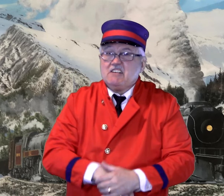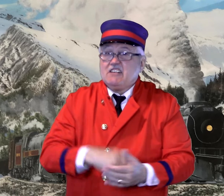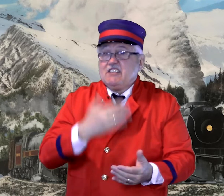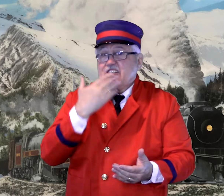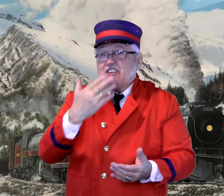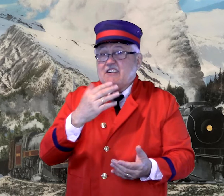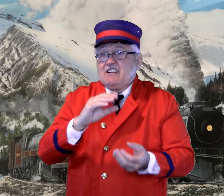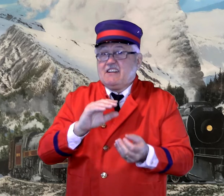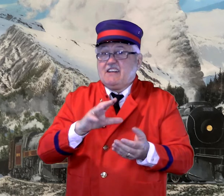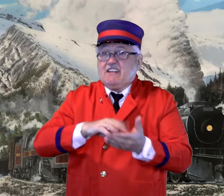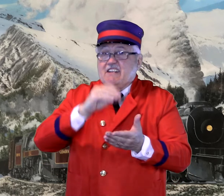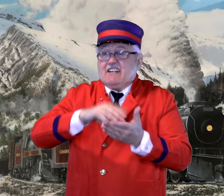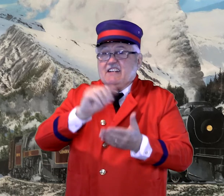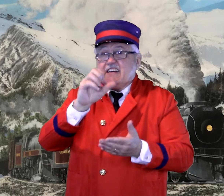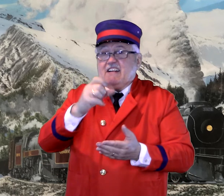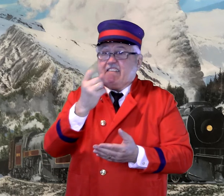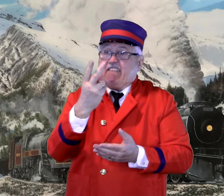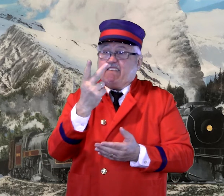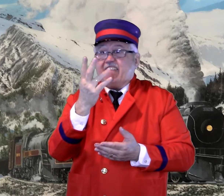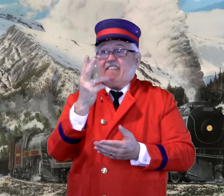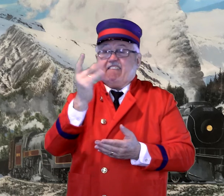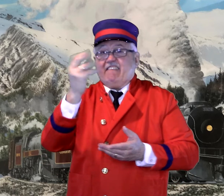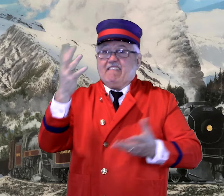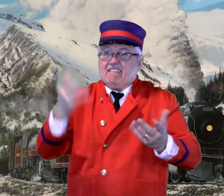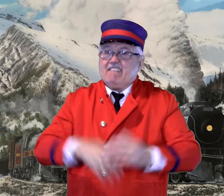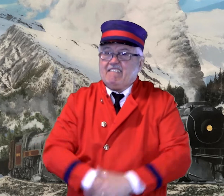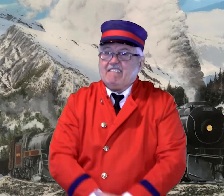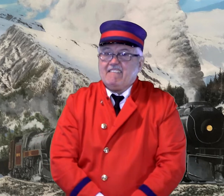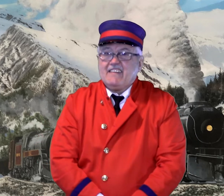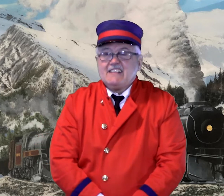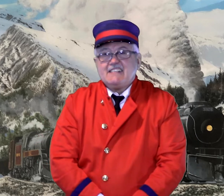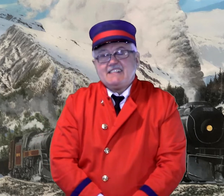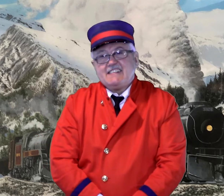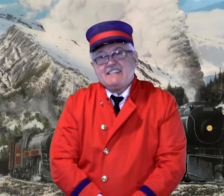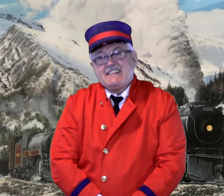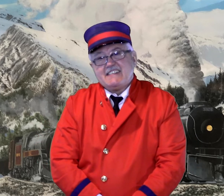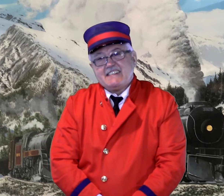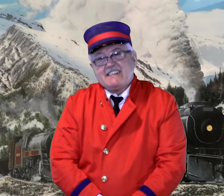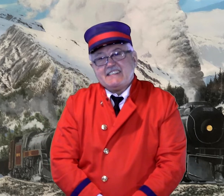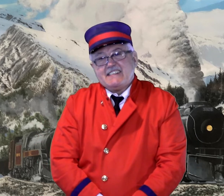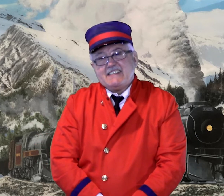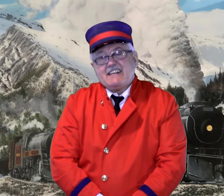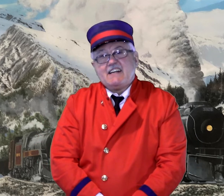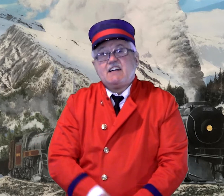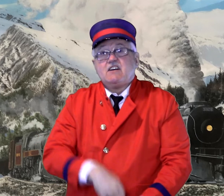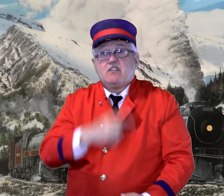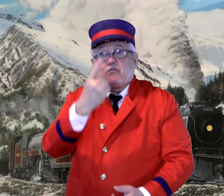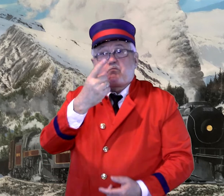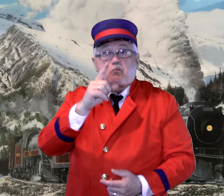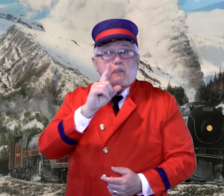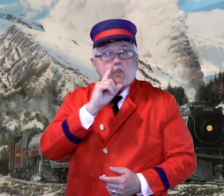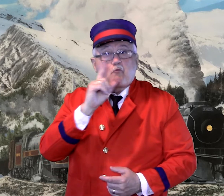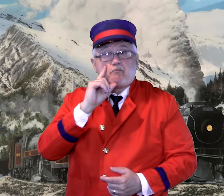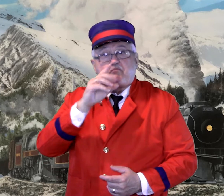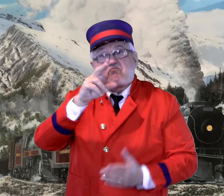to be the correct number of cars. So it was good numeracy and as well good language practice with their counting so